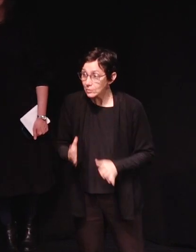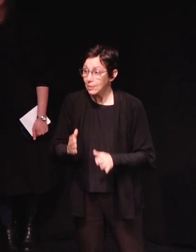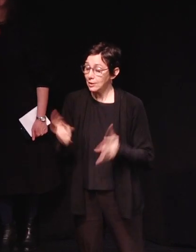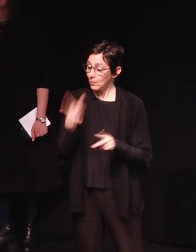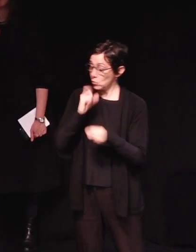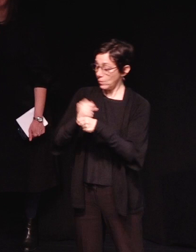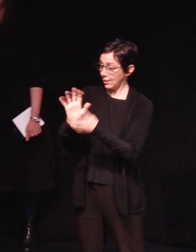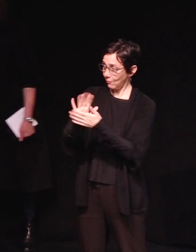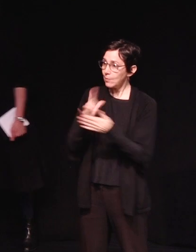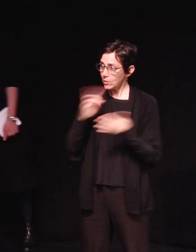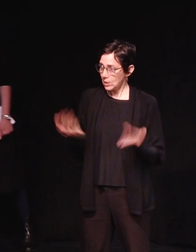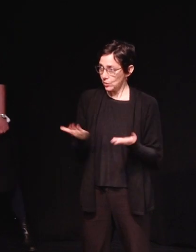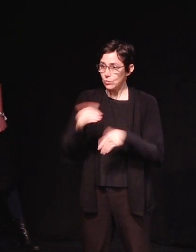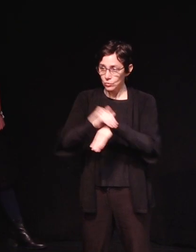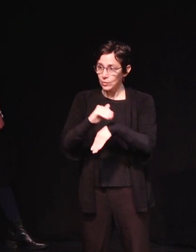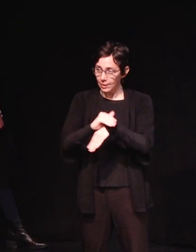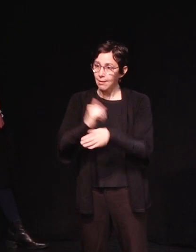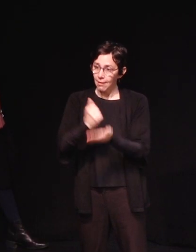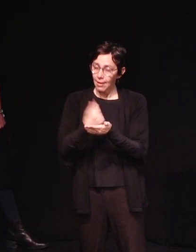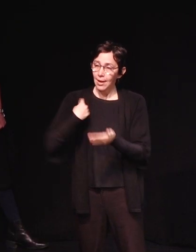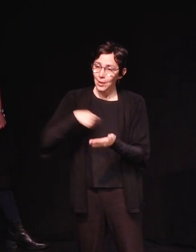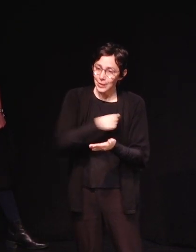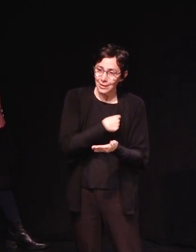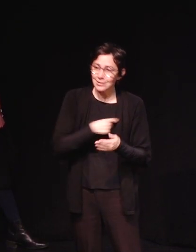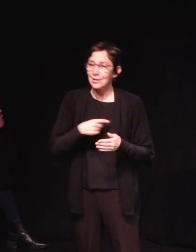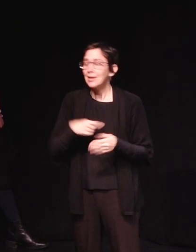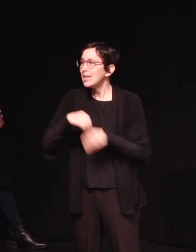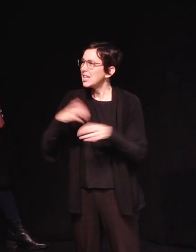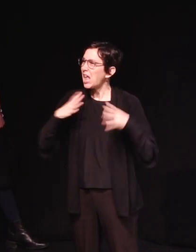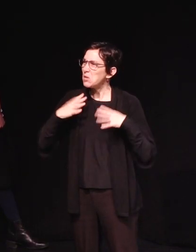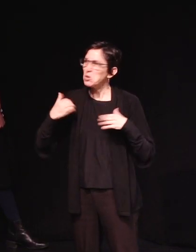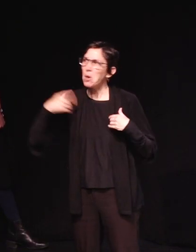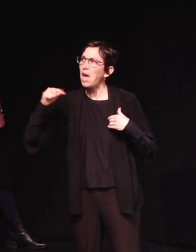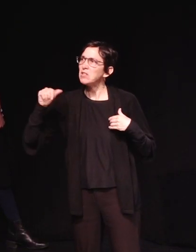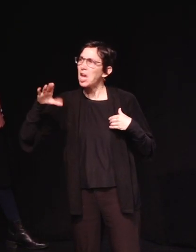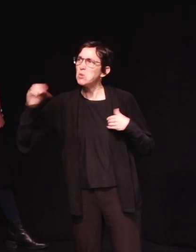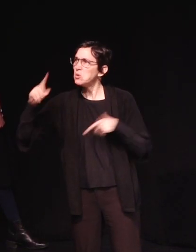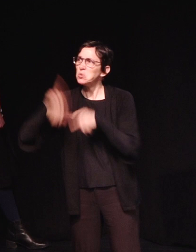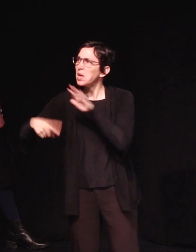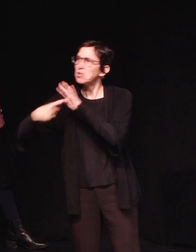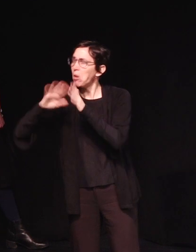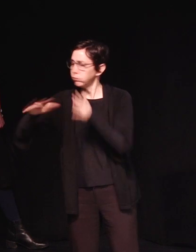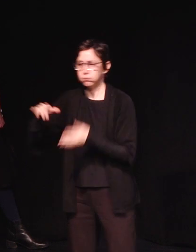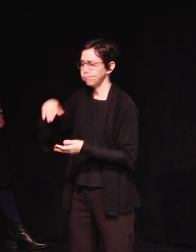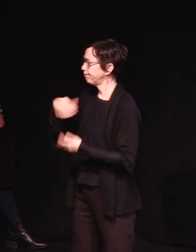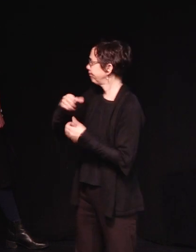tonight and are helping us break taboos in Hollywood with depiction of disability.